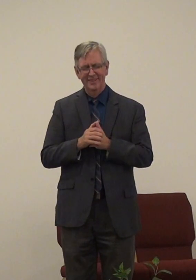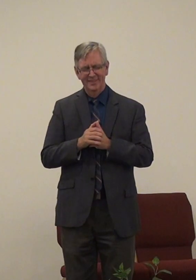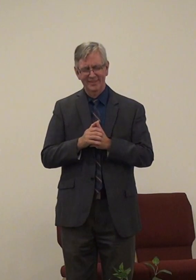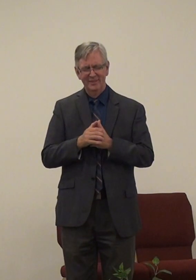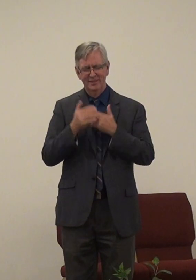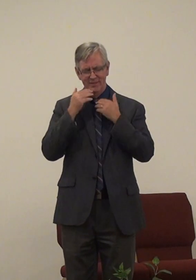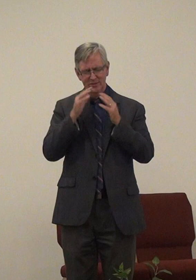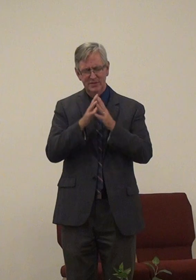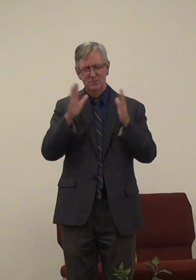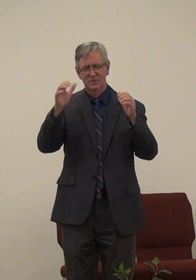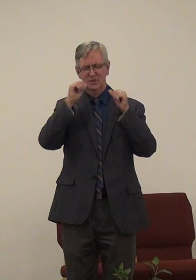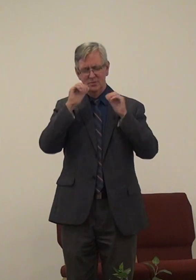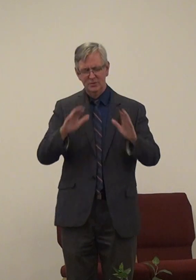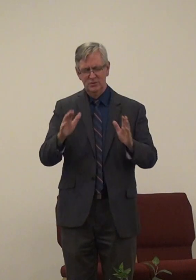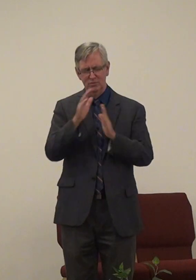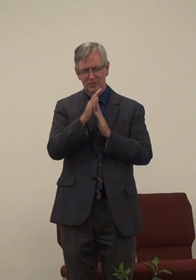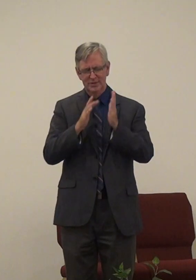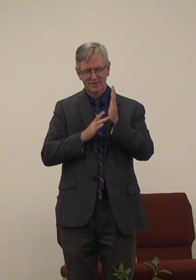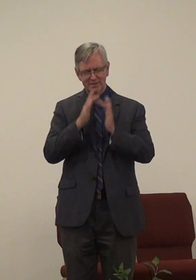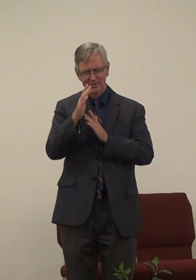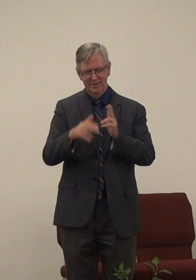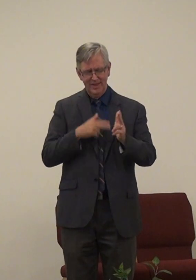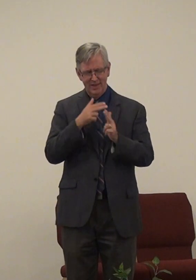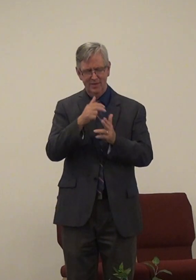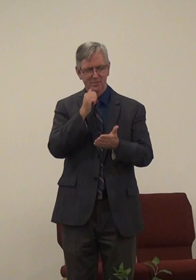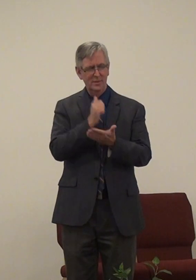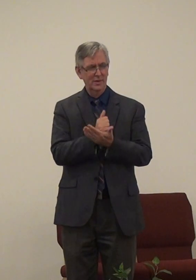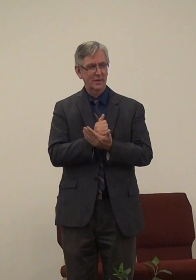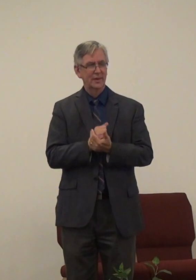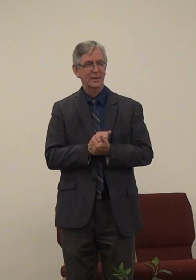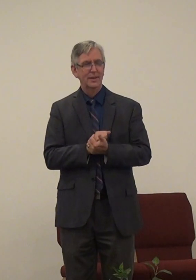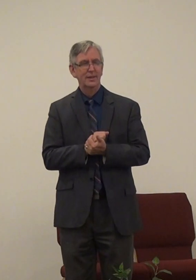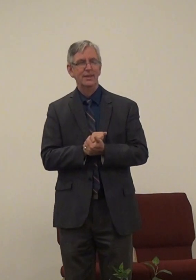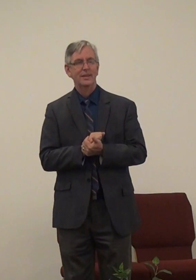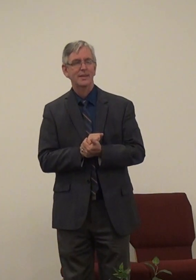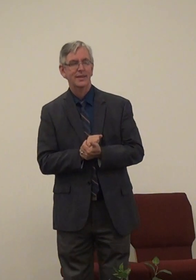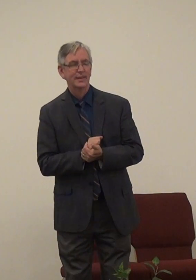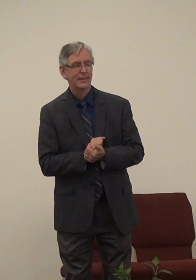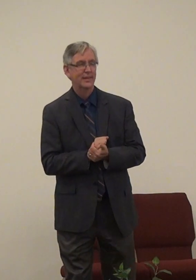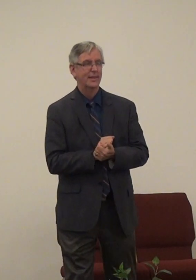able to go to heaven. Thank you for your blessings. In Jesus' name, amen.